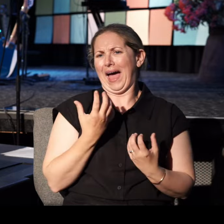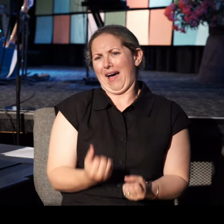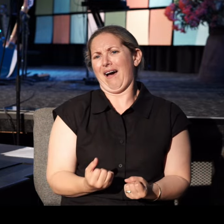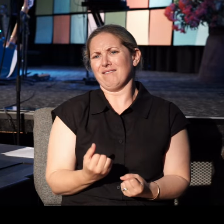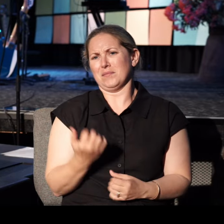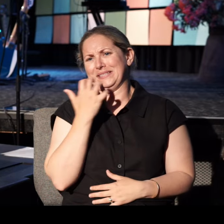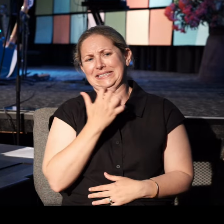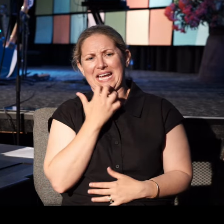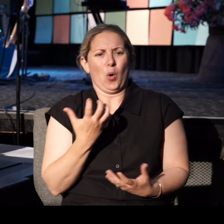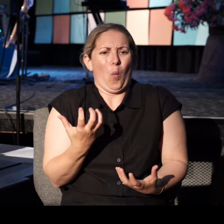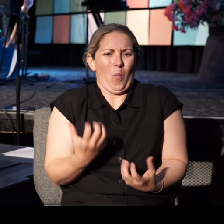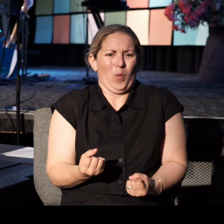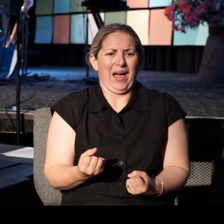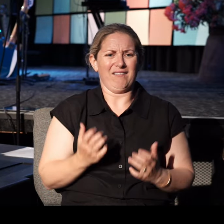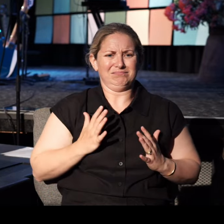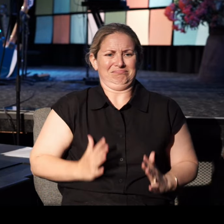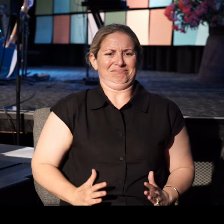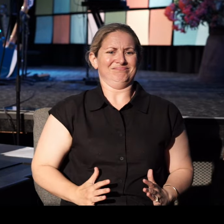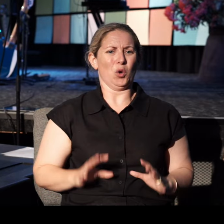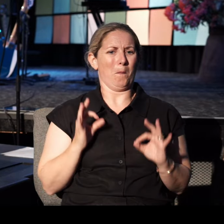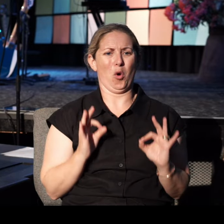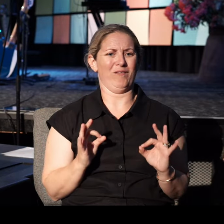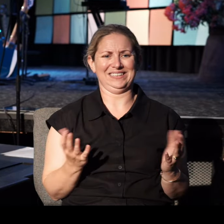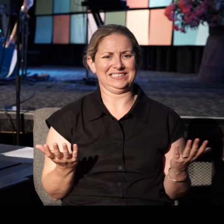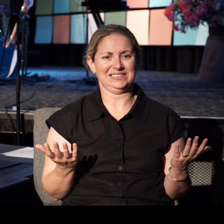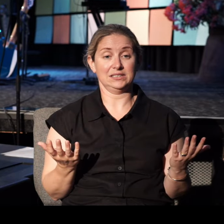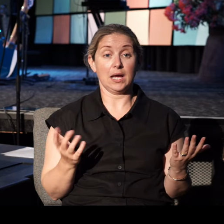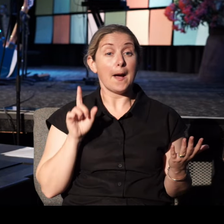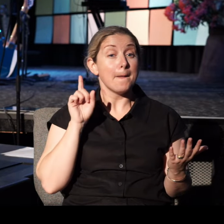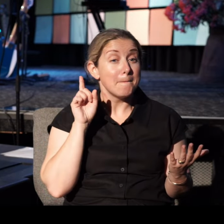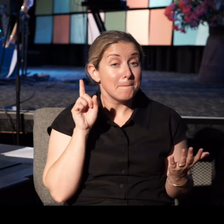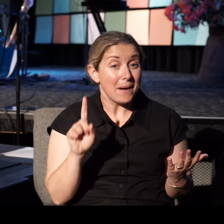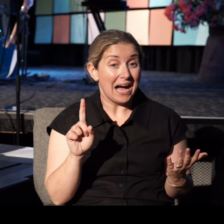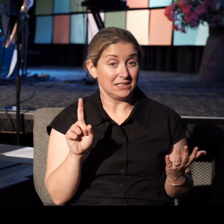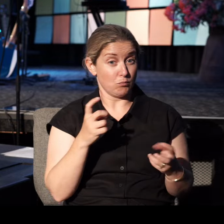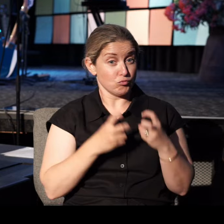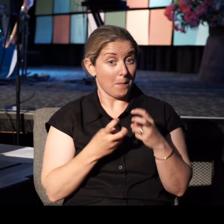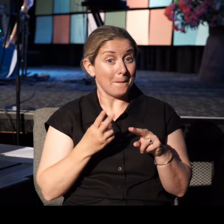nature. It's not that question, but the question is this: do you dwell in sin?